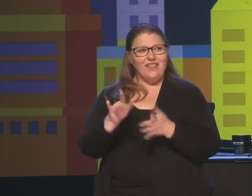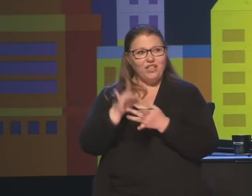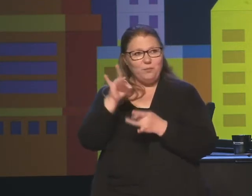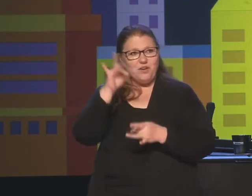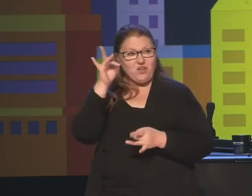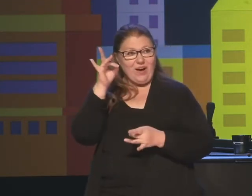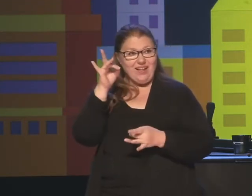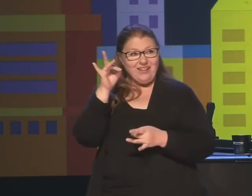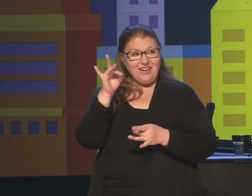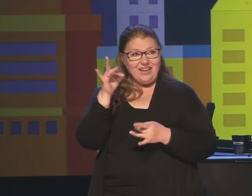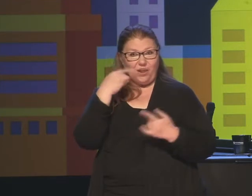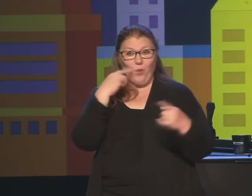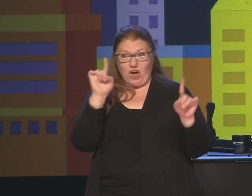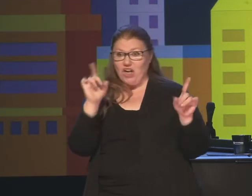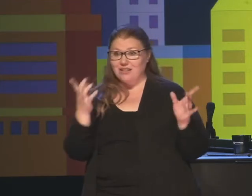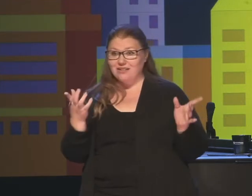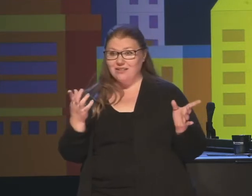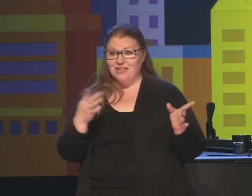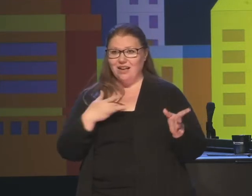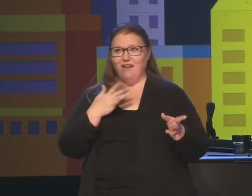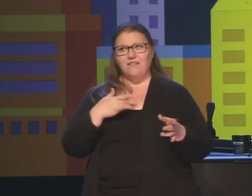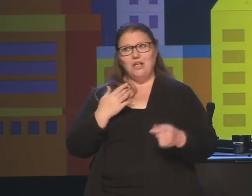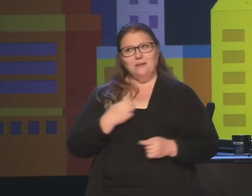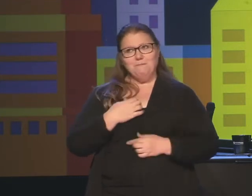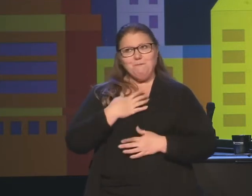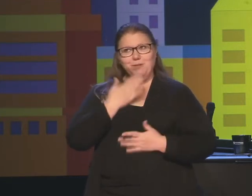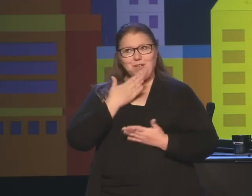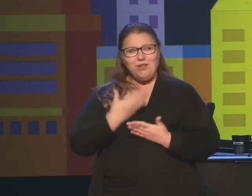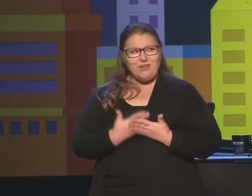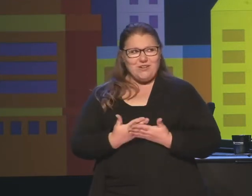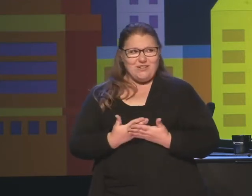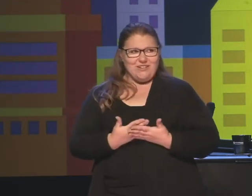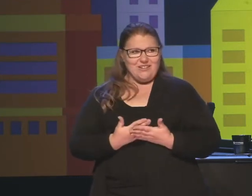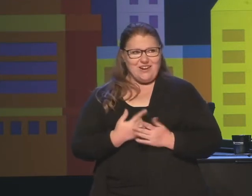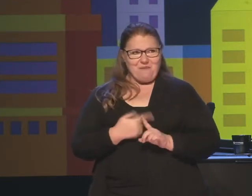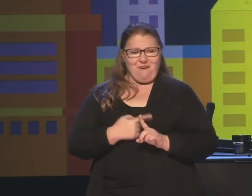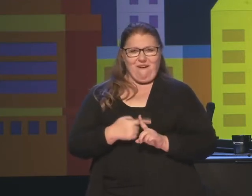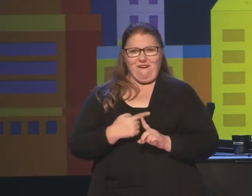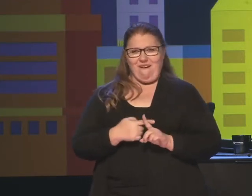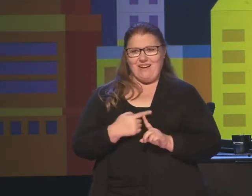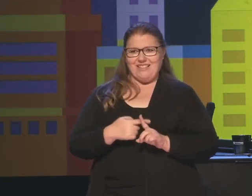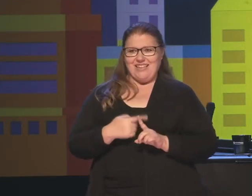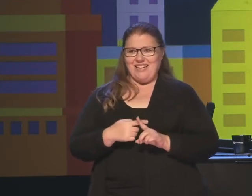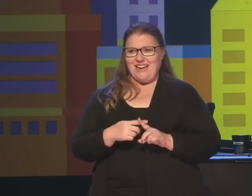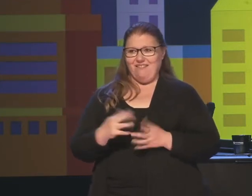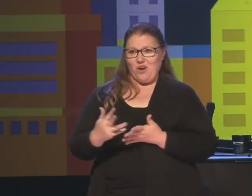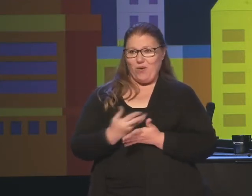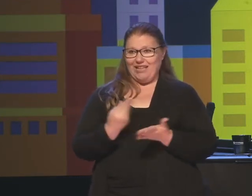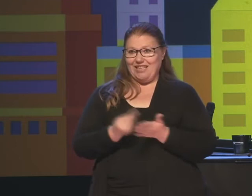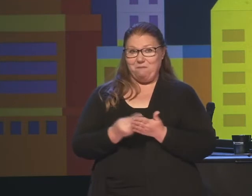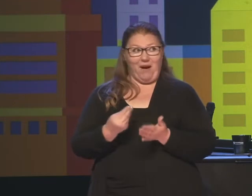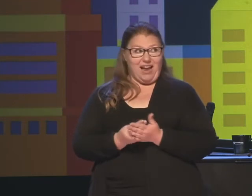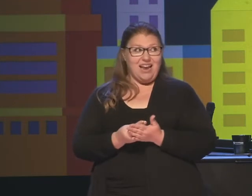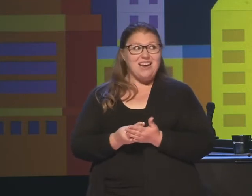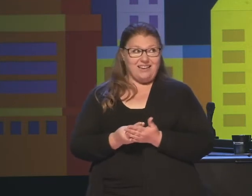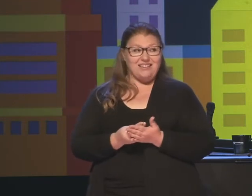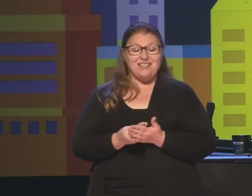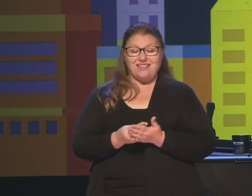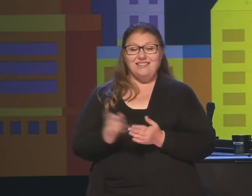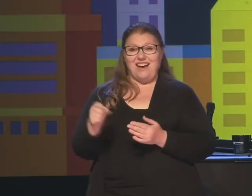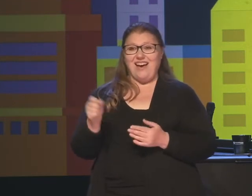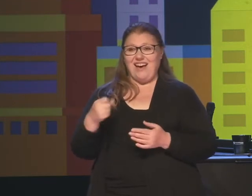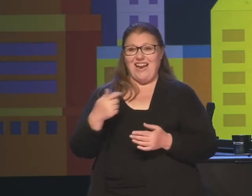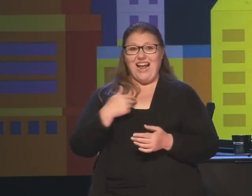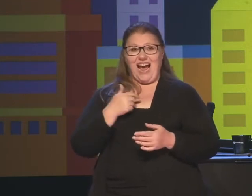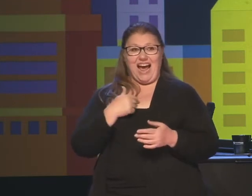spirituality works because it feels really good. It raises money, right? Like, when I